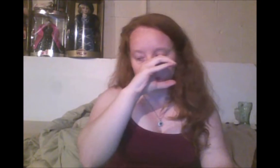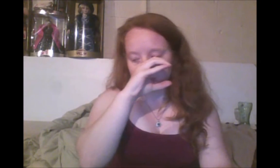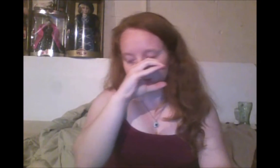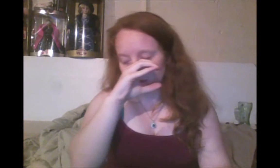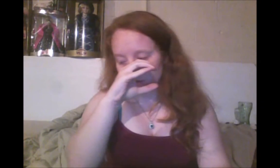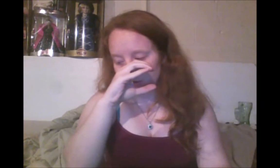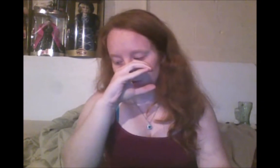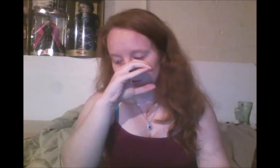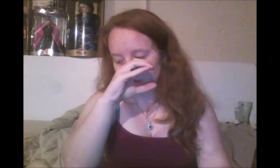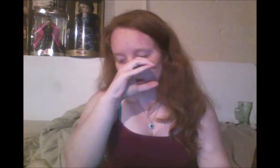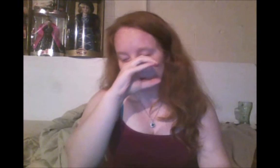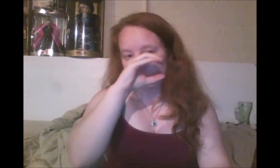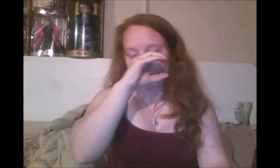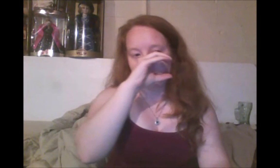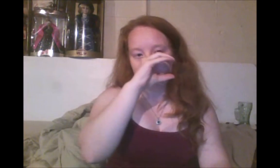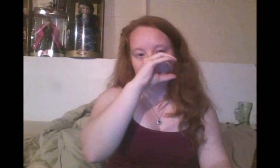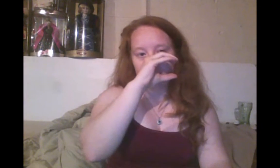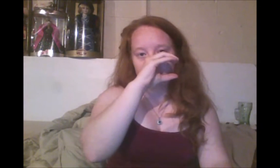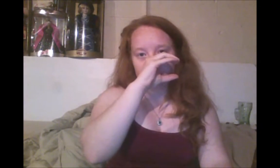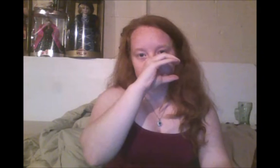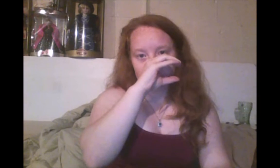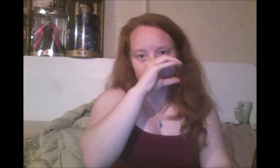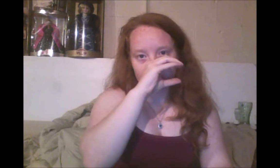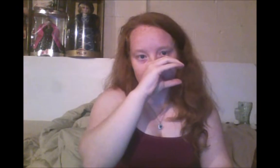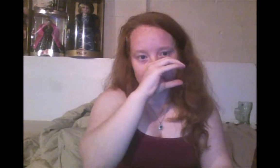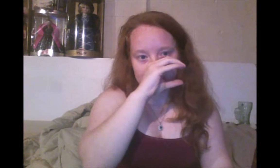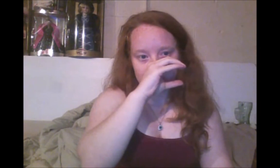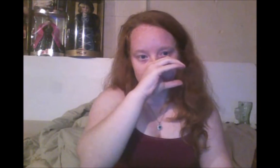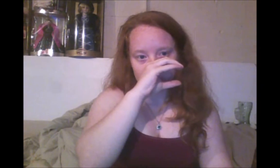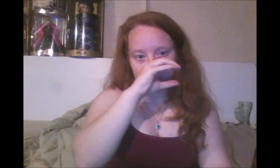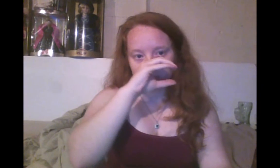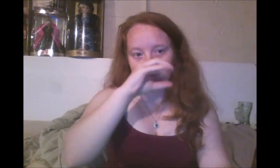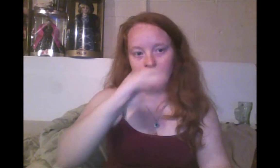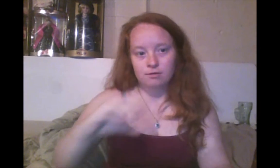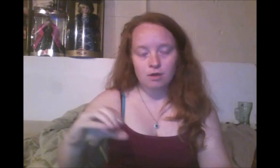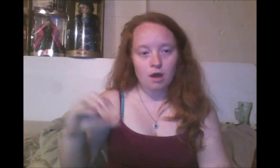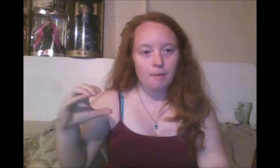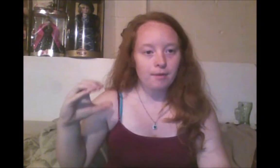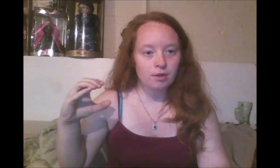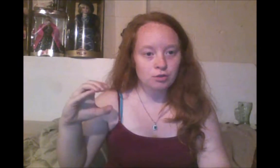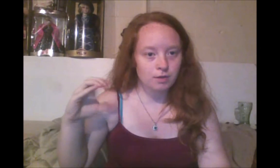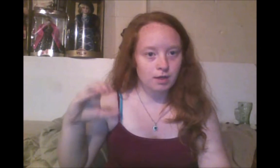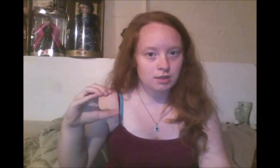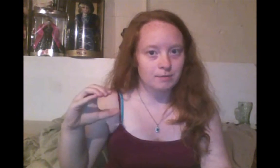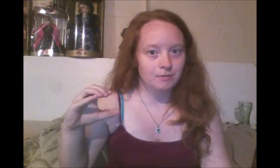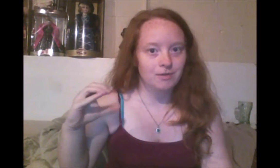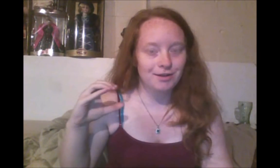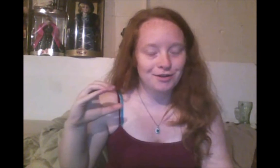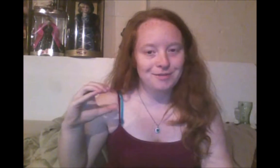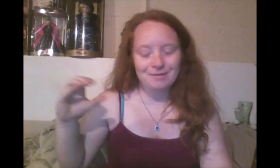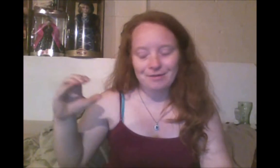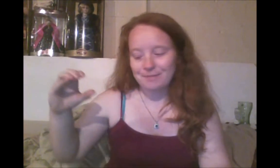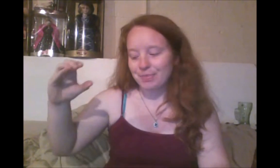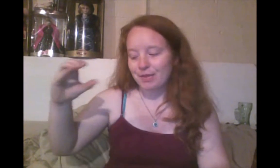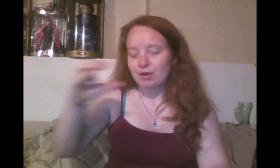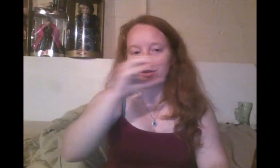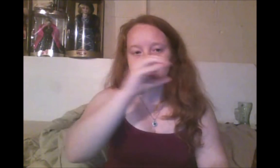See on your nose and go up into an S shape. Up into an S shape if you didn't hear me that time. So this